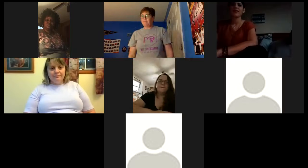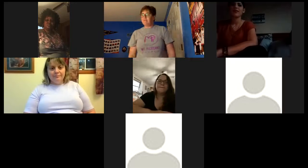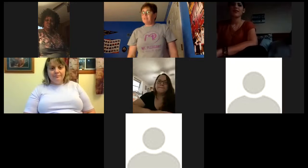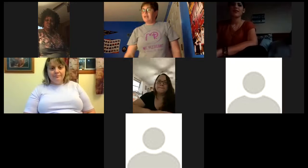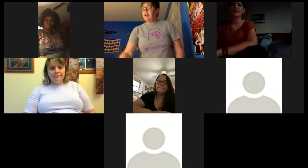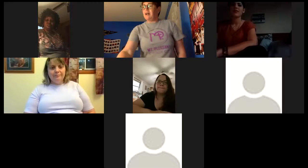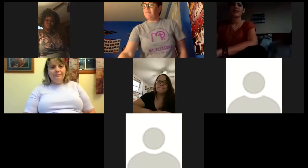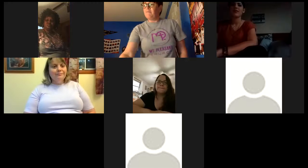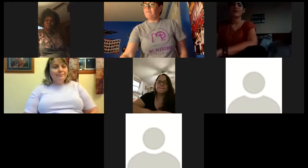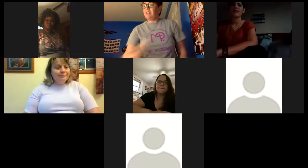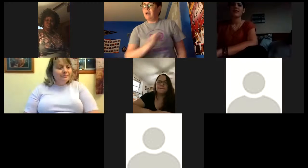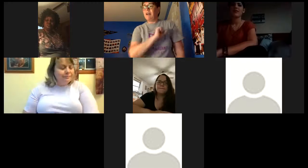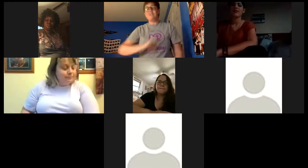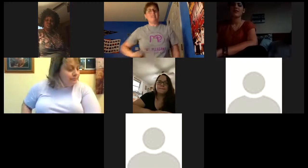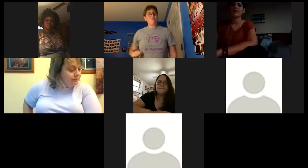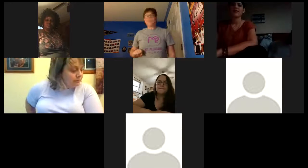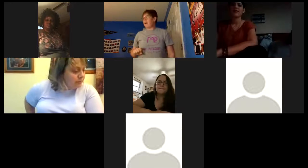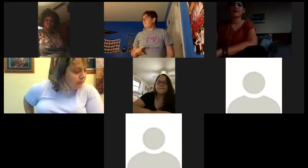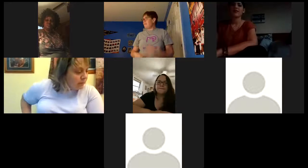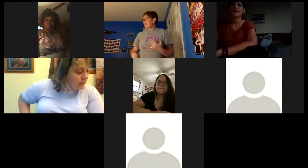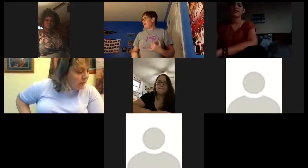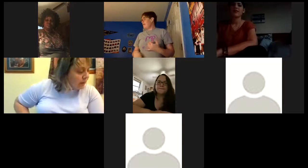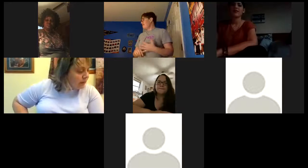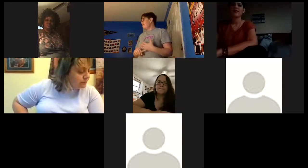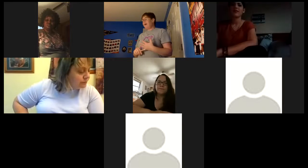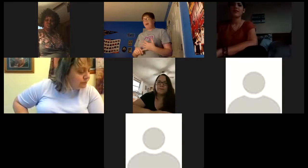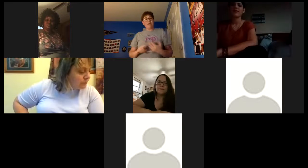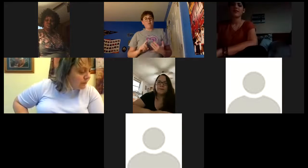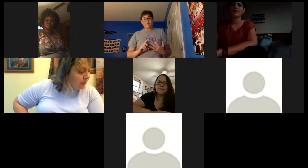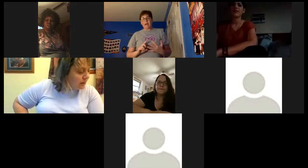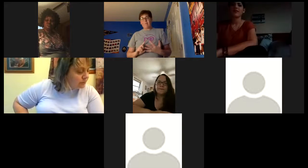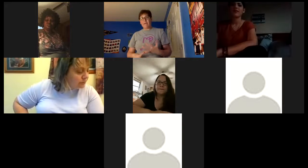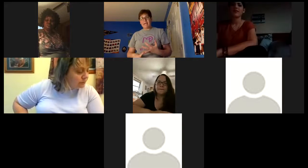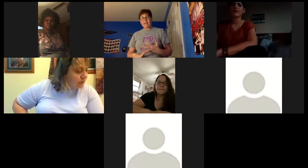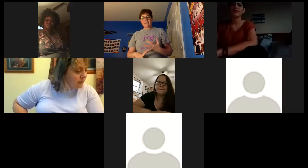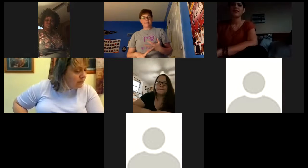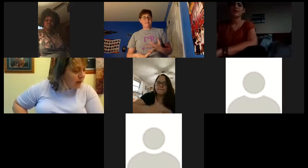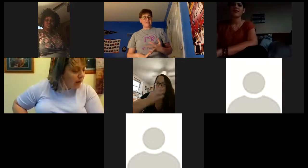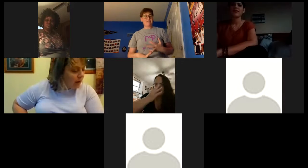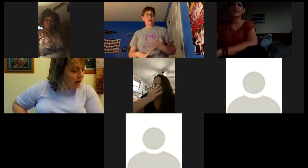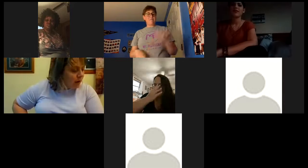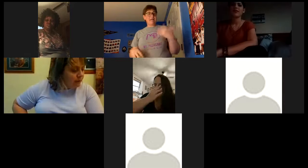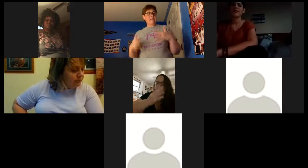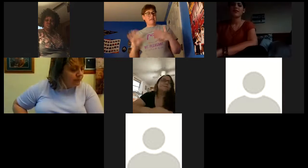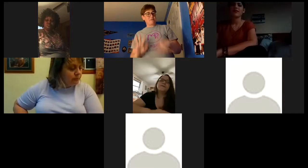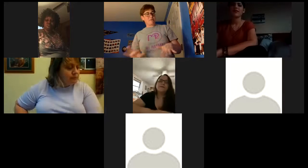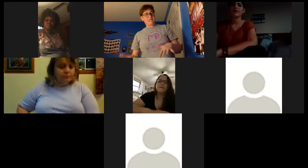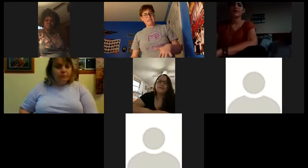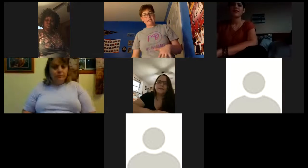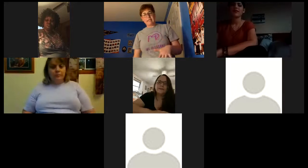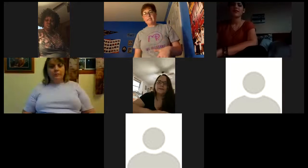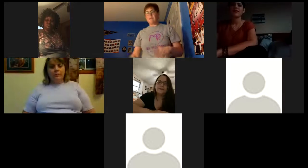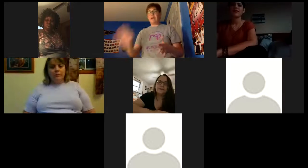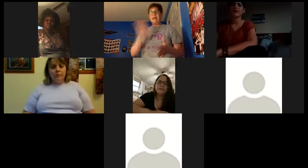mad. All right, so then we've got made and we've got make. So not made like a person